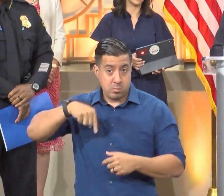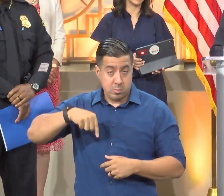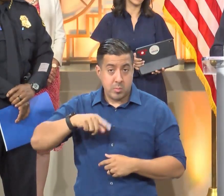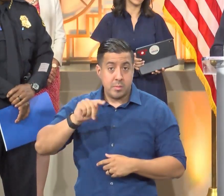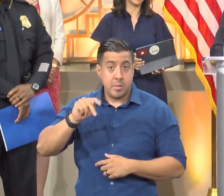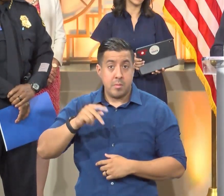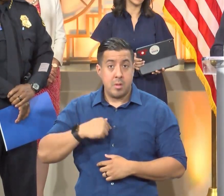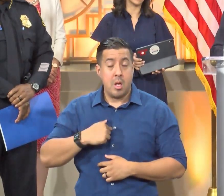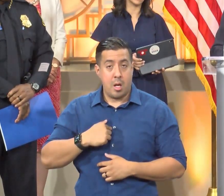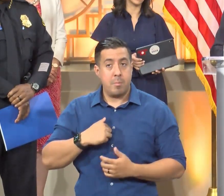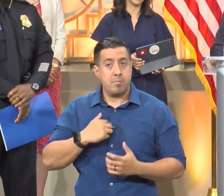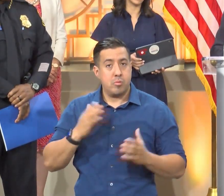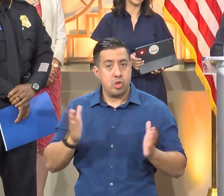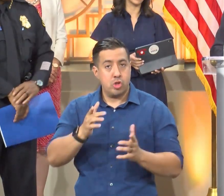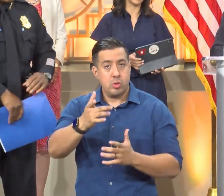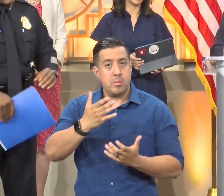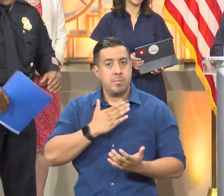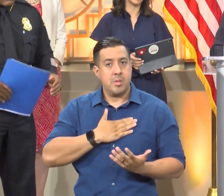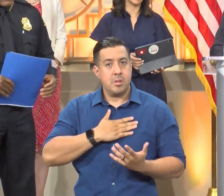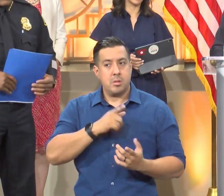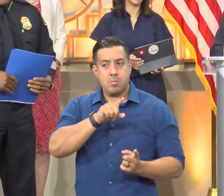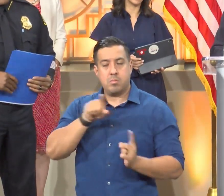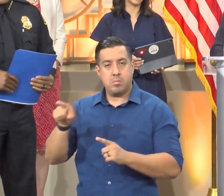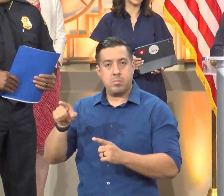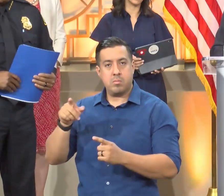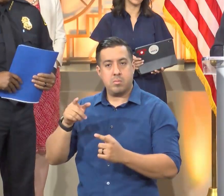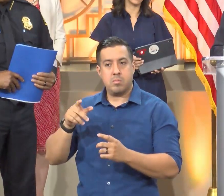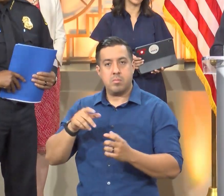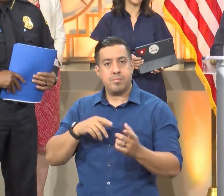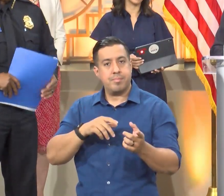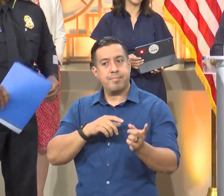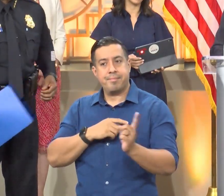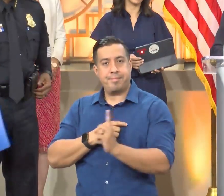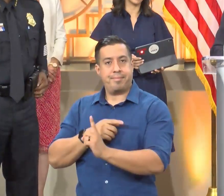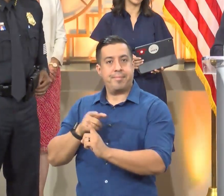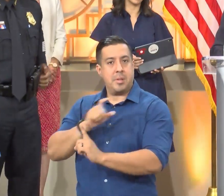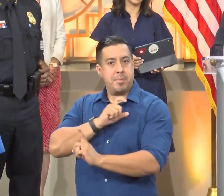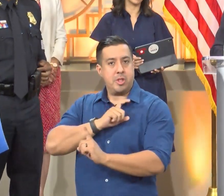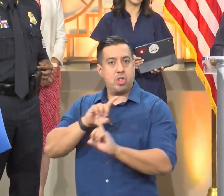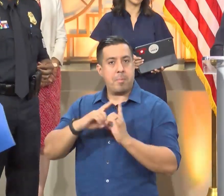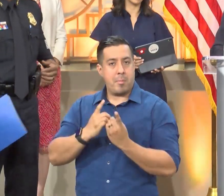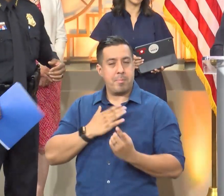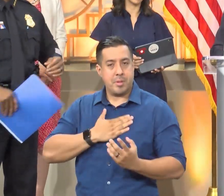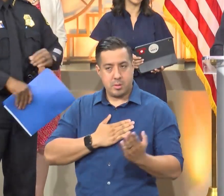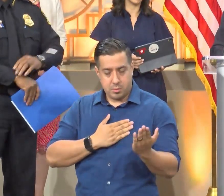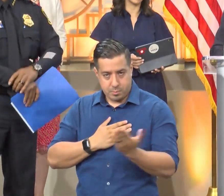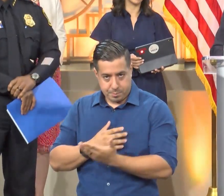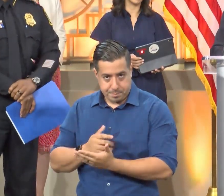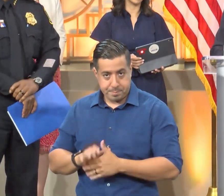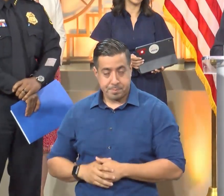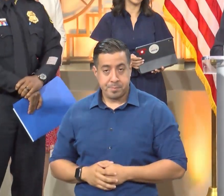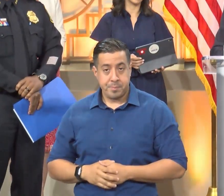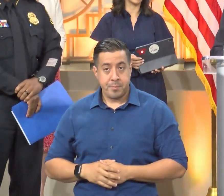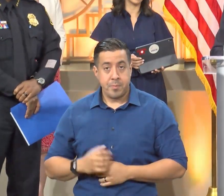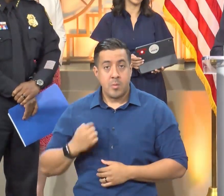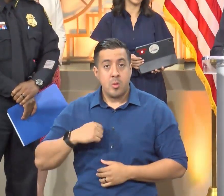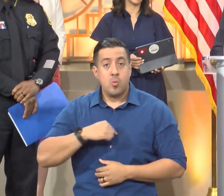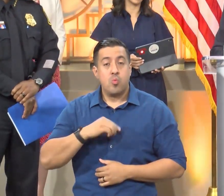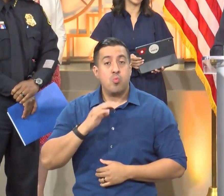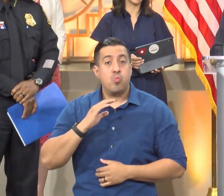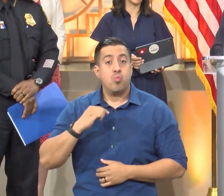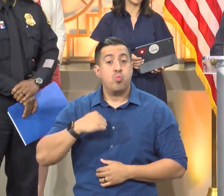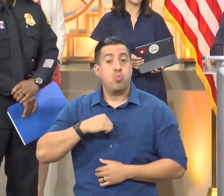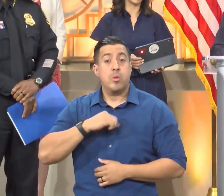to turn yourself in to the Houston Police Department. we're